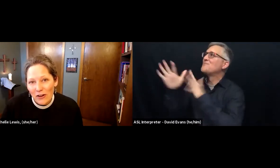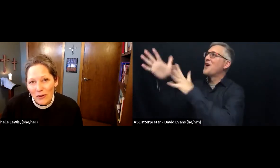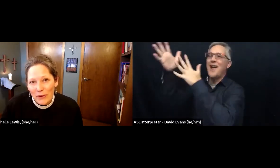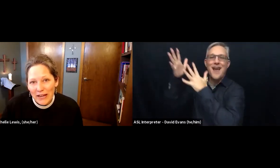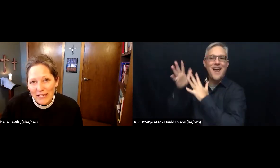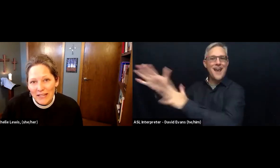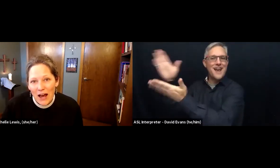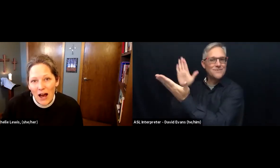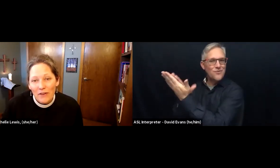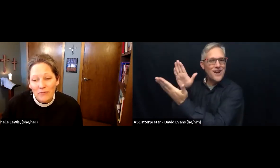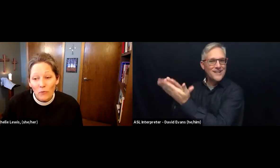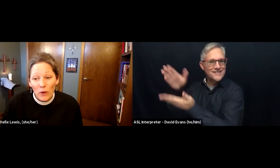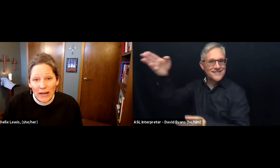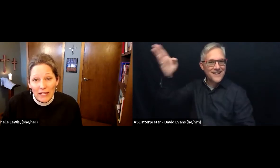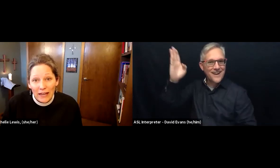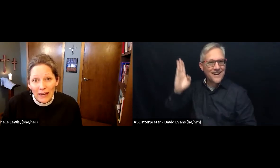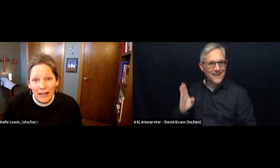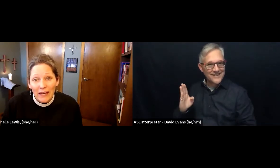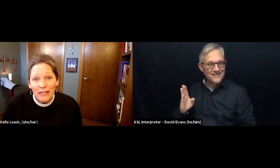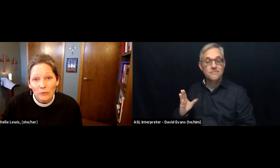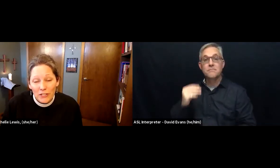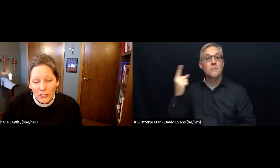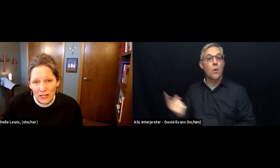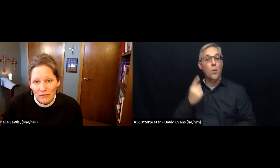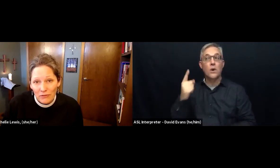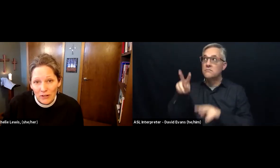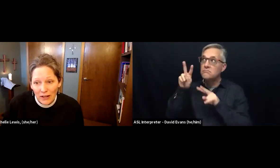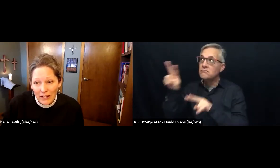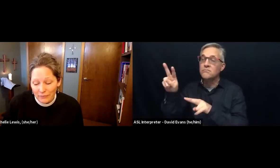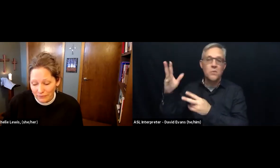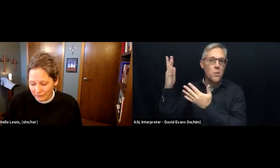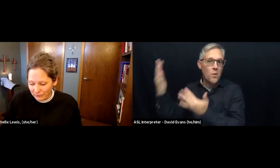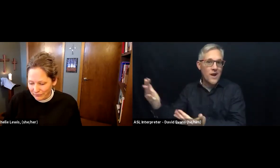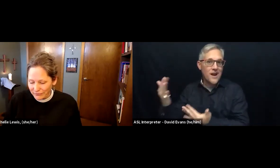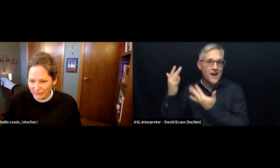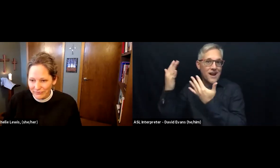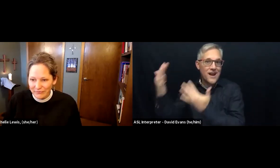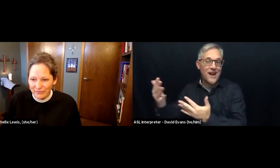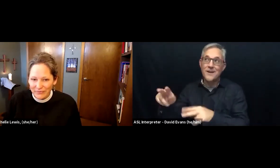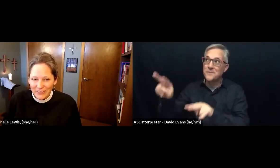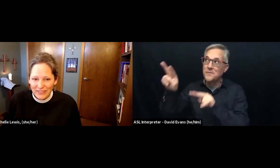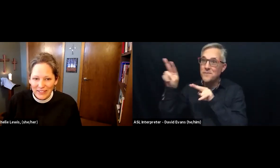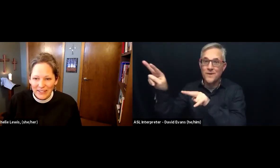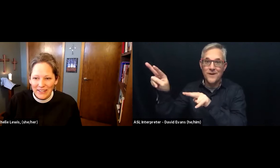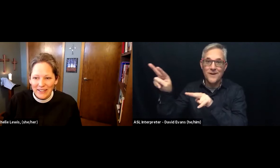are always of waiting and watching for God.